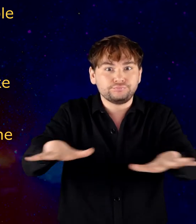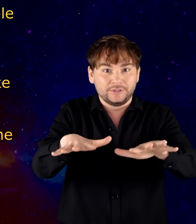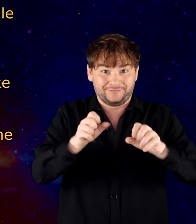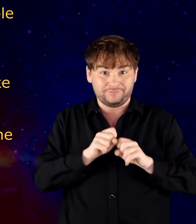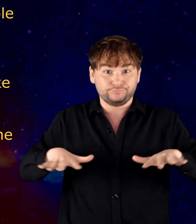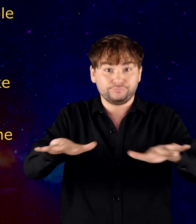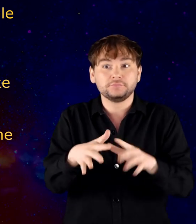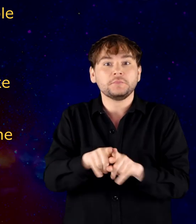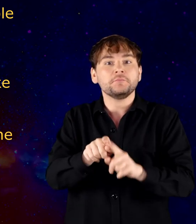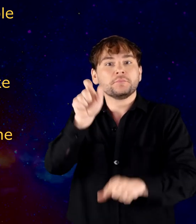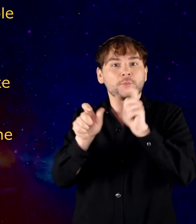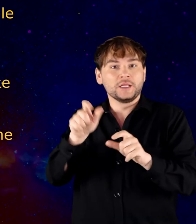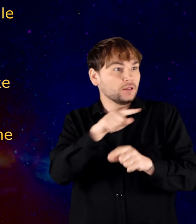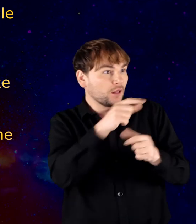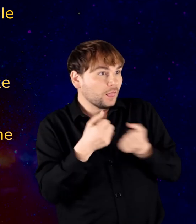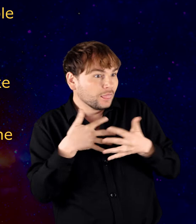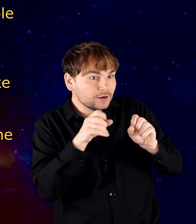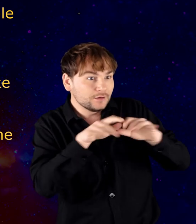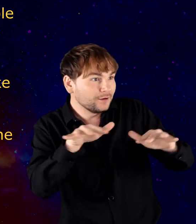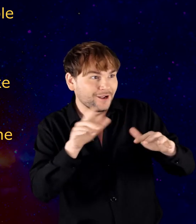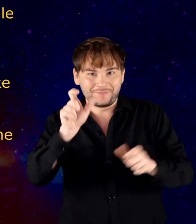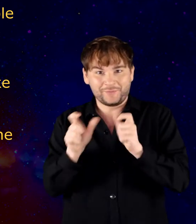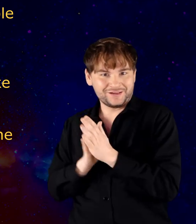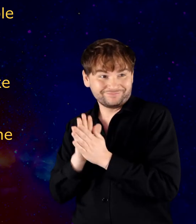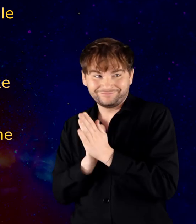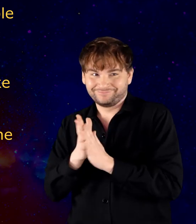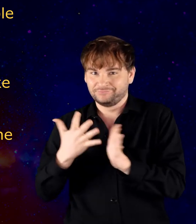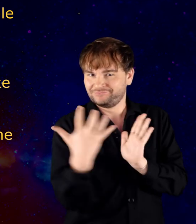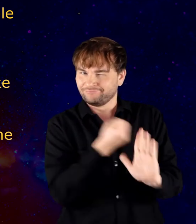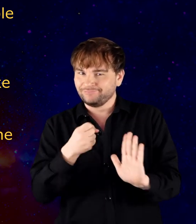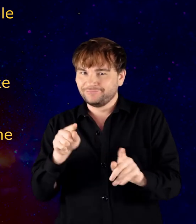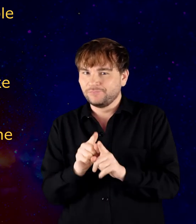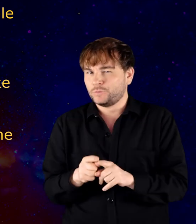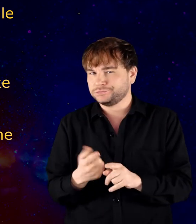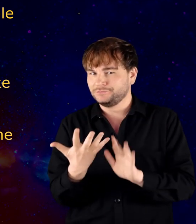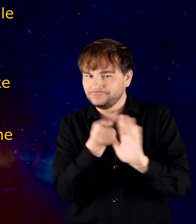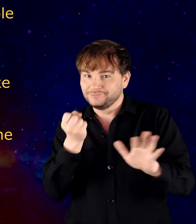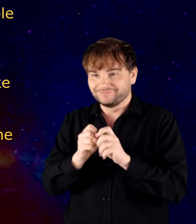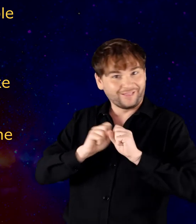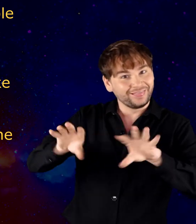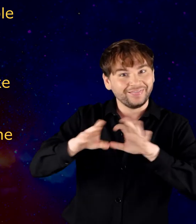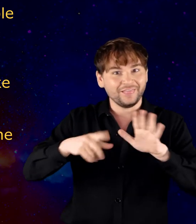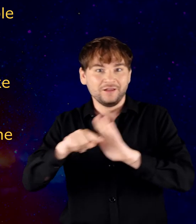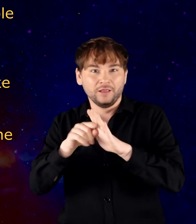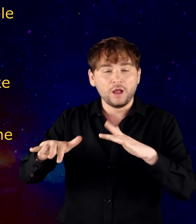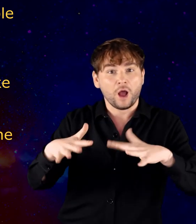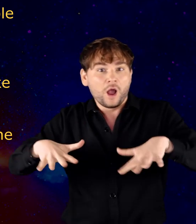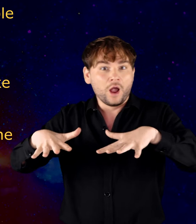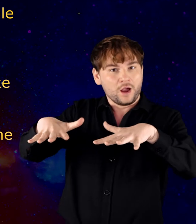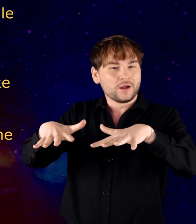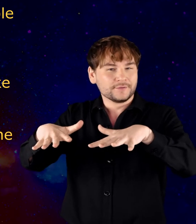people scared is you know, it's an old tactic, of course, to get attention.